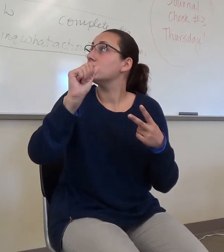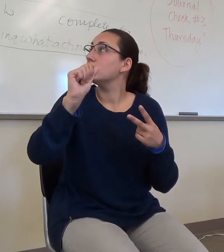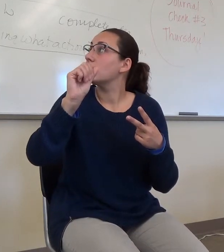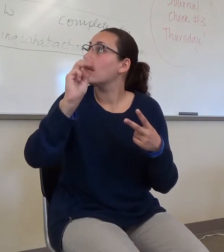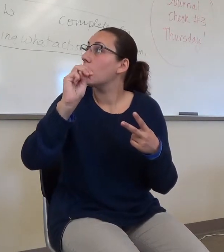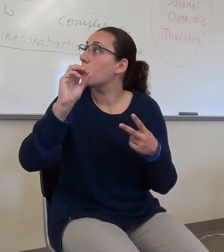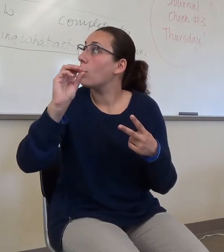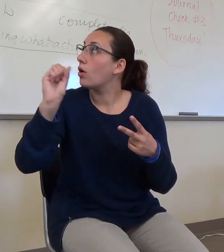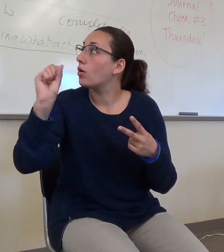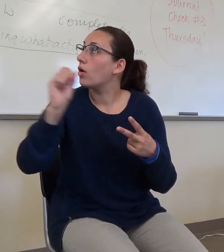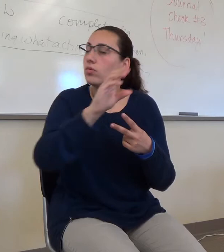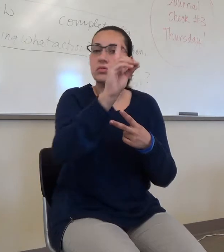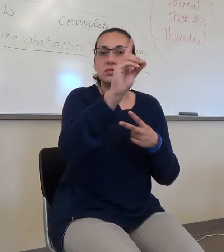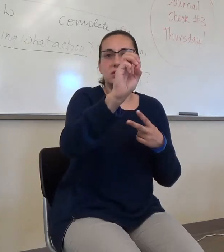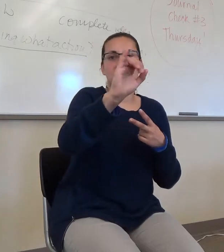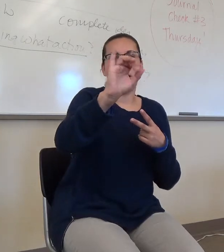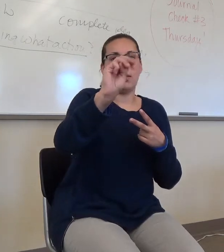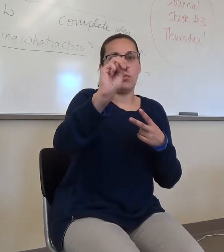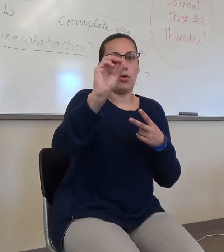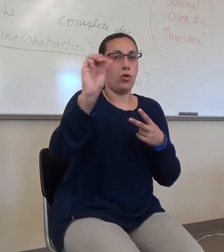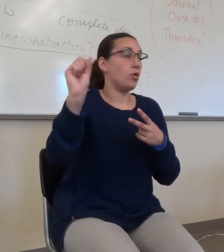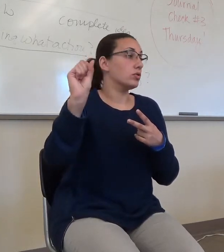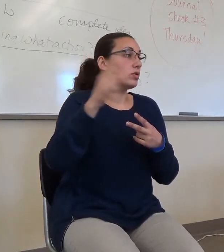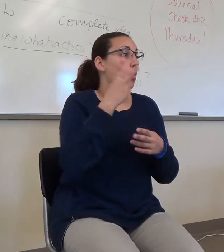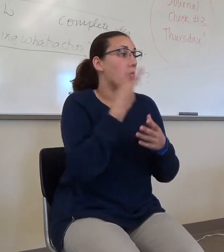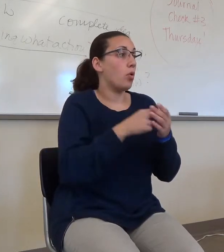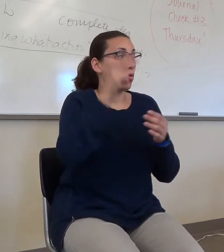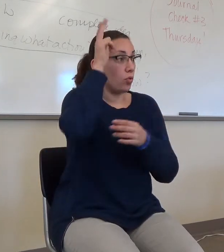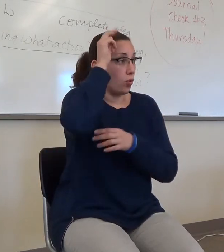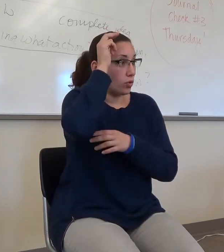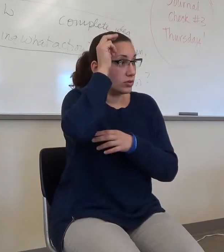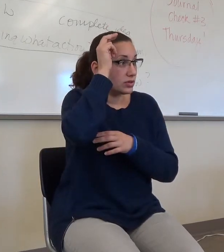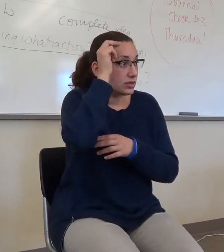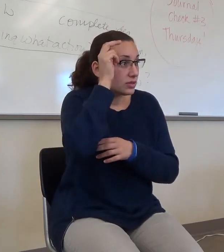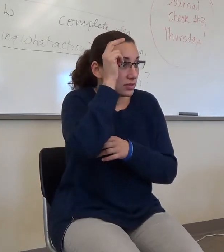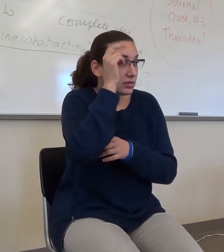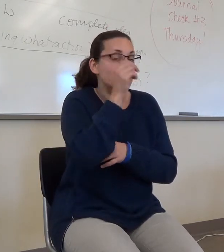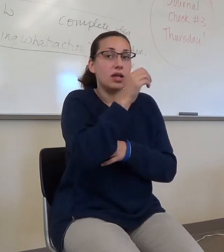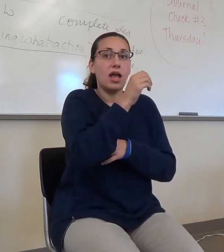chariot. They're a little bigger than